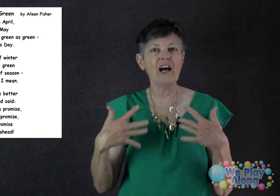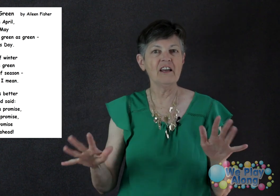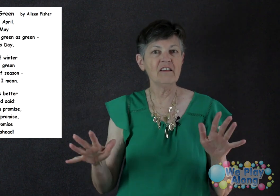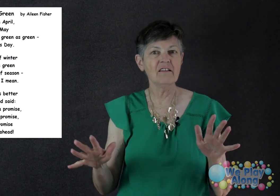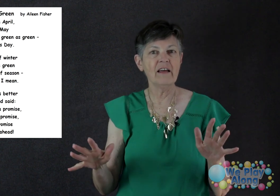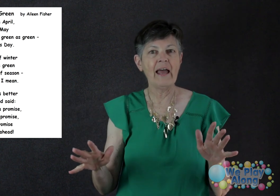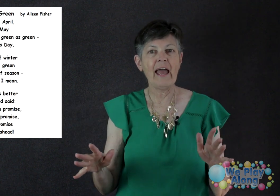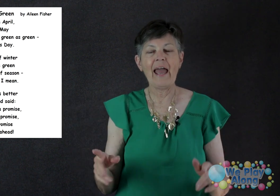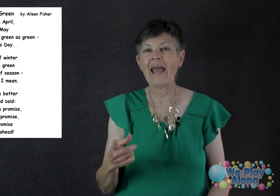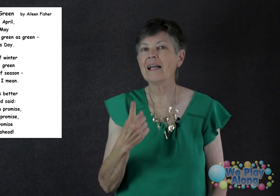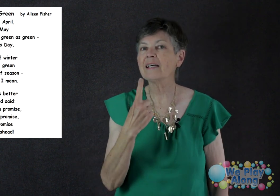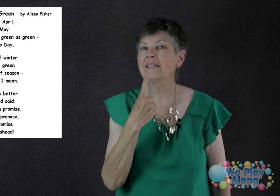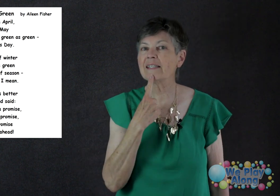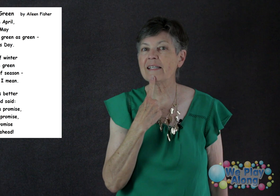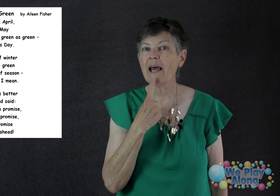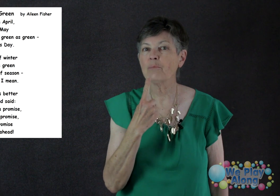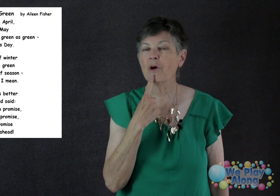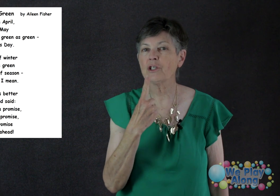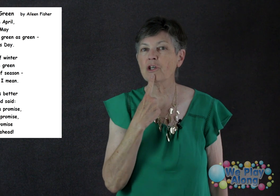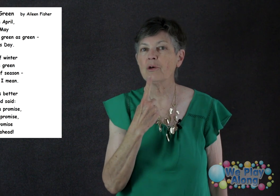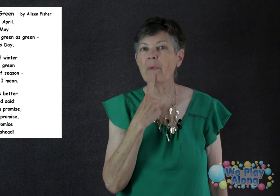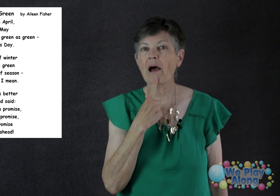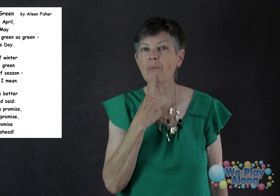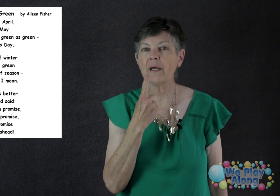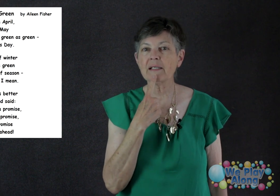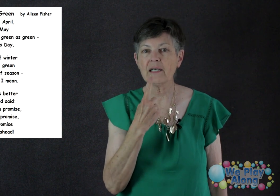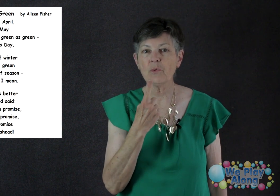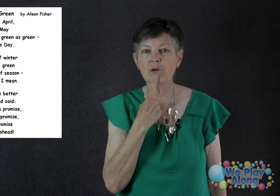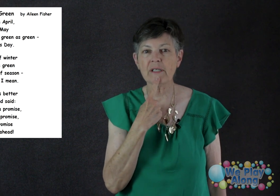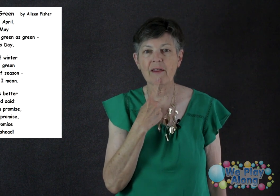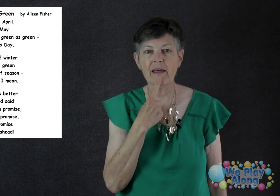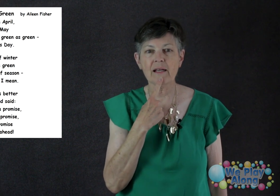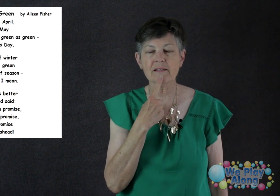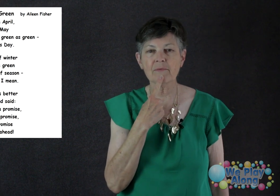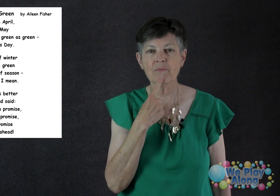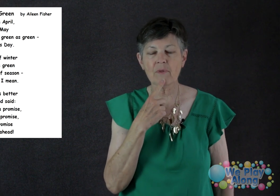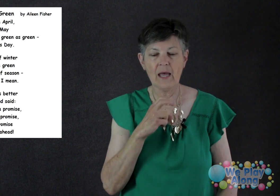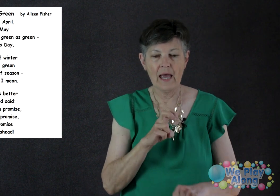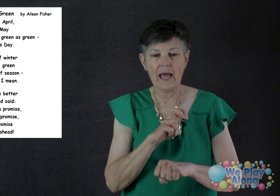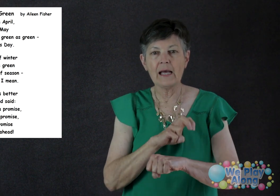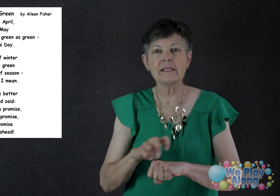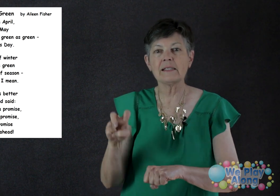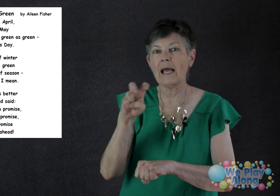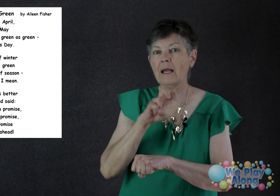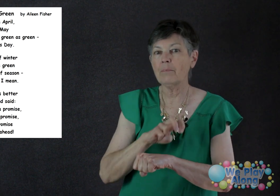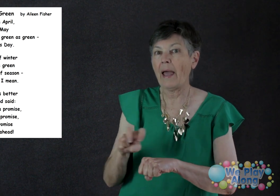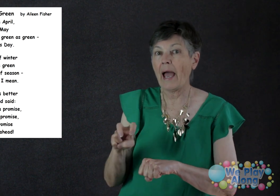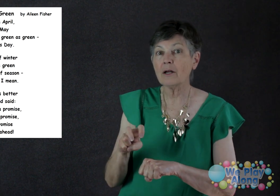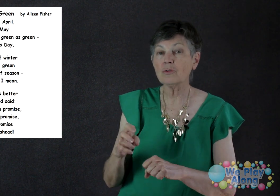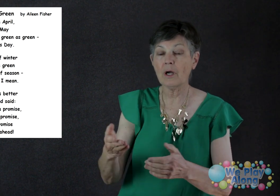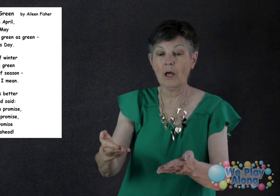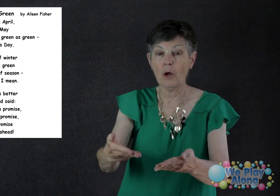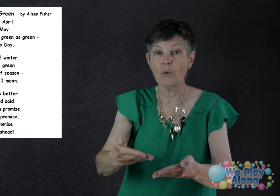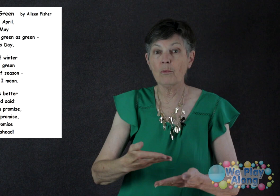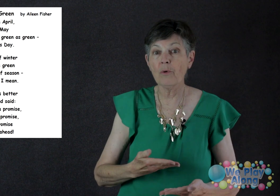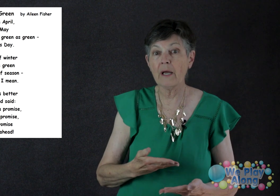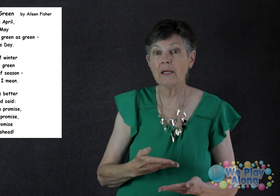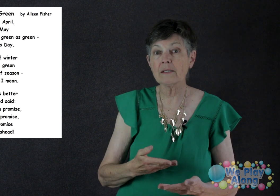done and said. Point to your mouth because that's where you say things. St. Patrick brings